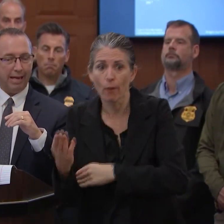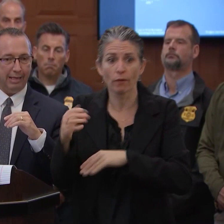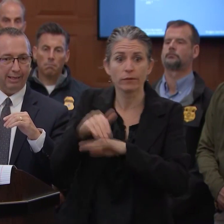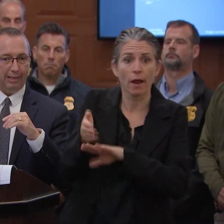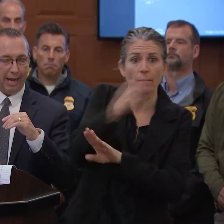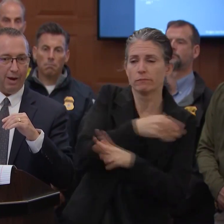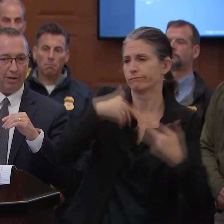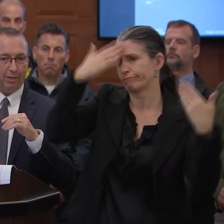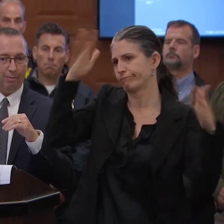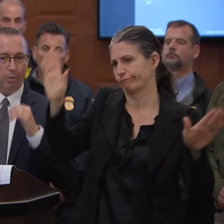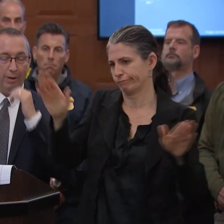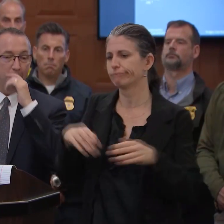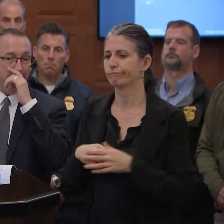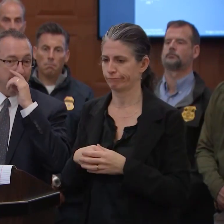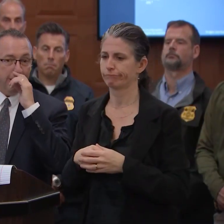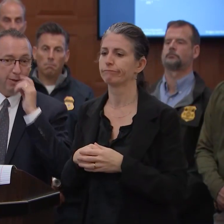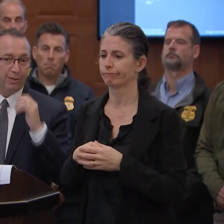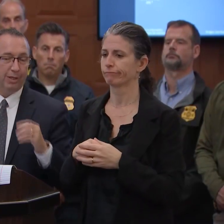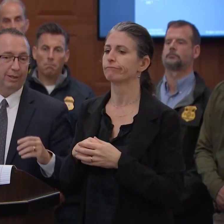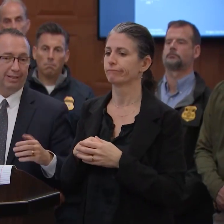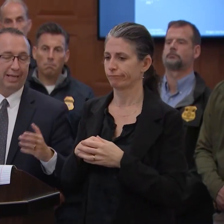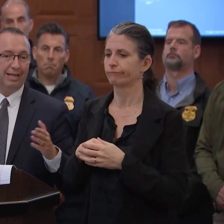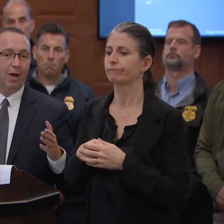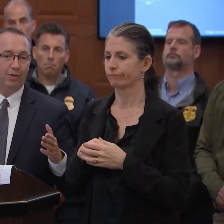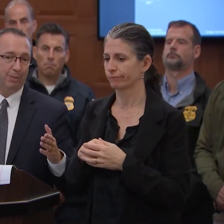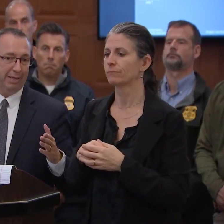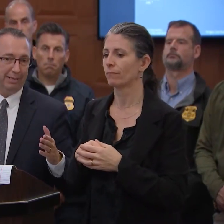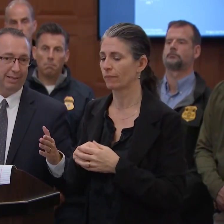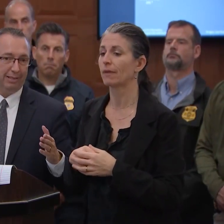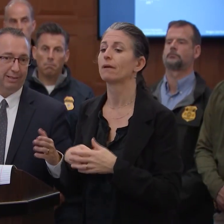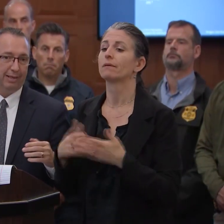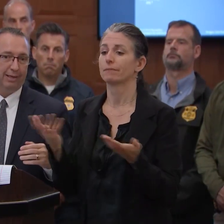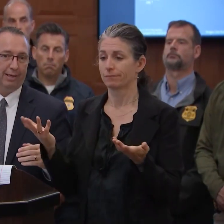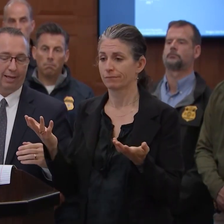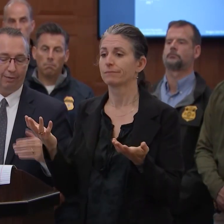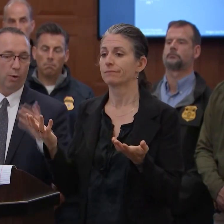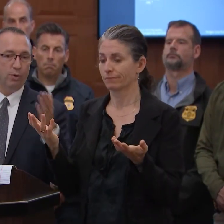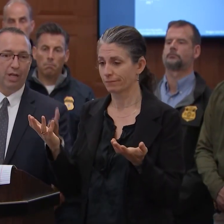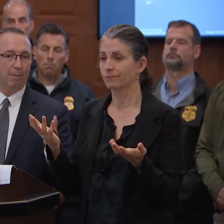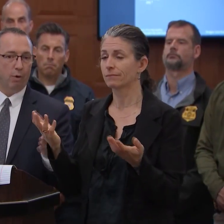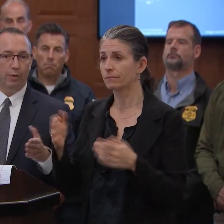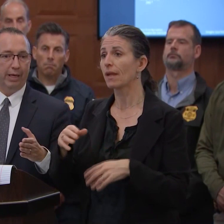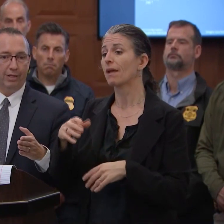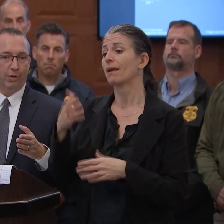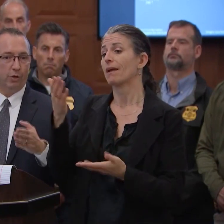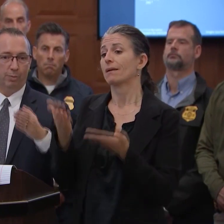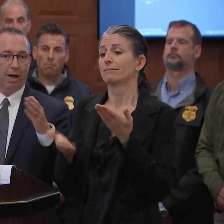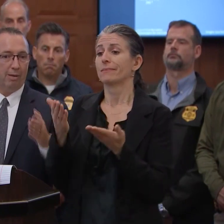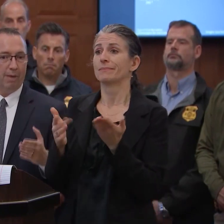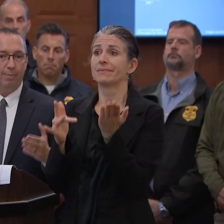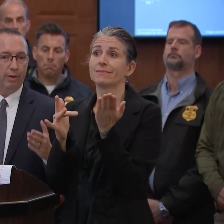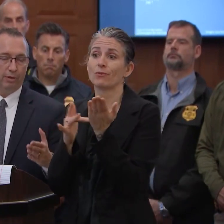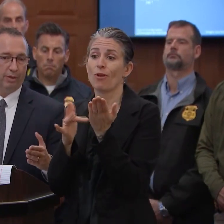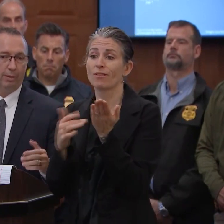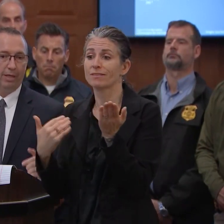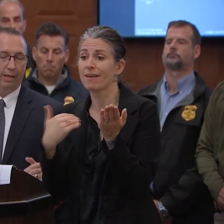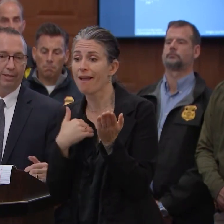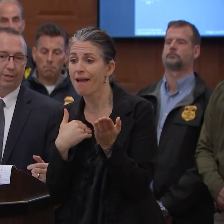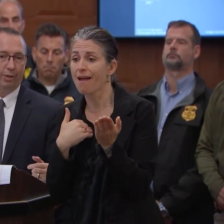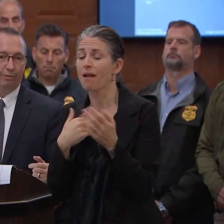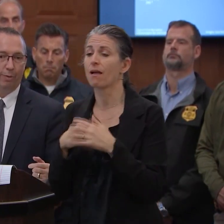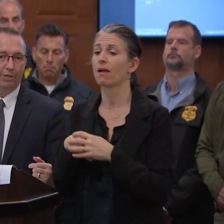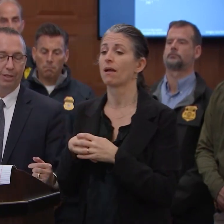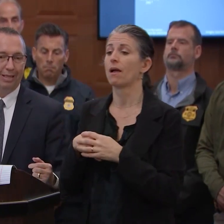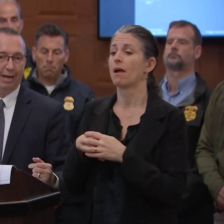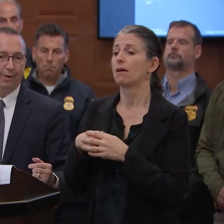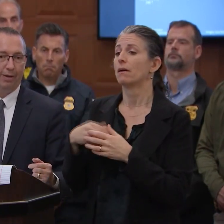have had it there at some point. Maybe there's a technology piece of this. The phone stopped moving at a certain spot. Maybe there's going to be